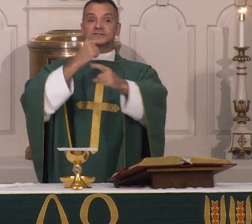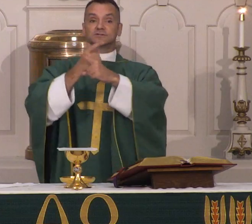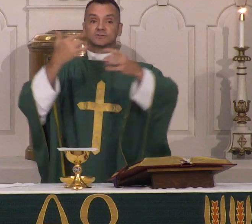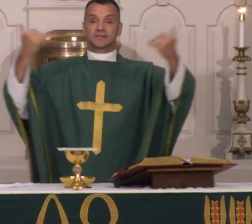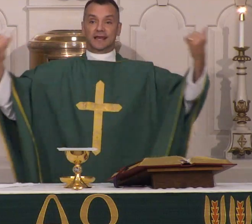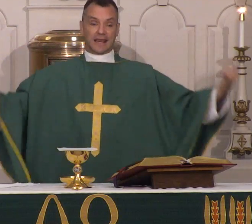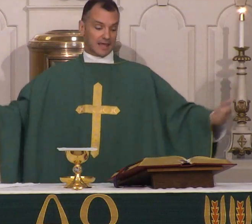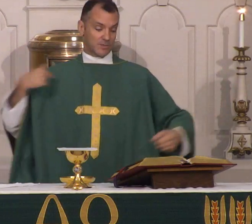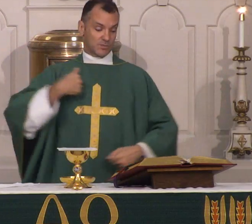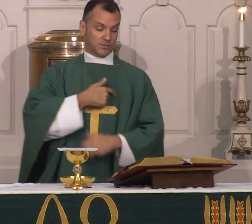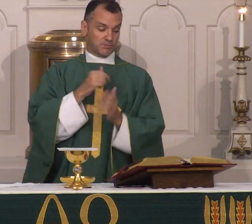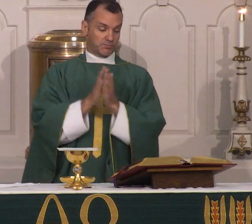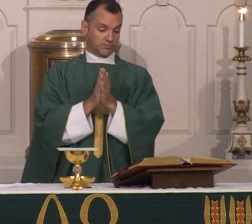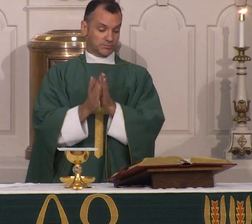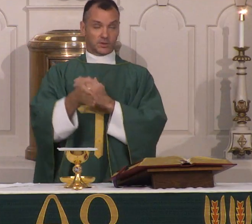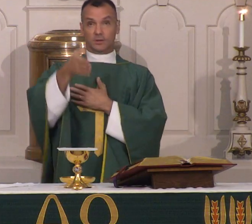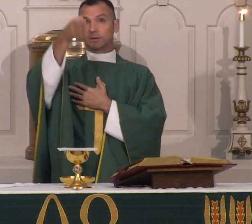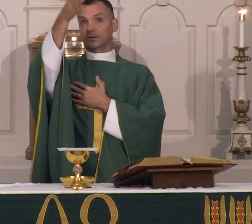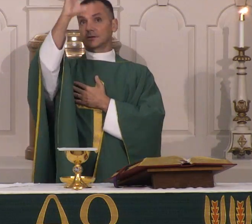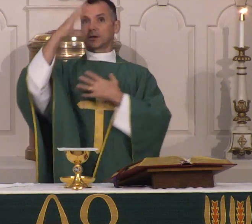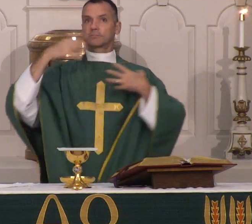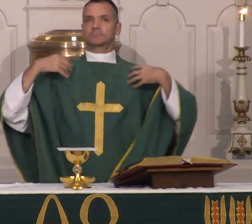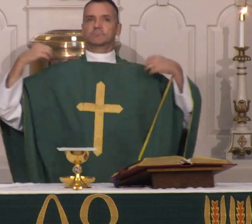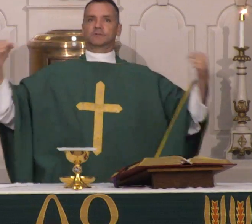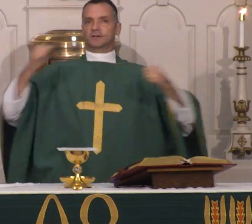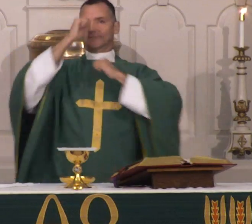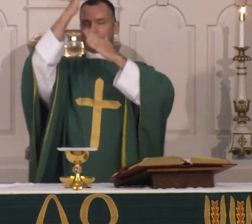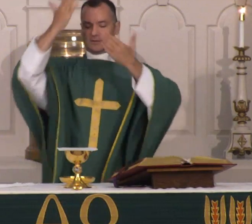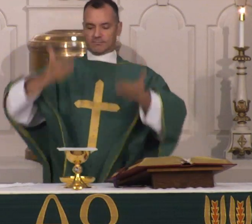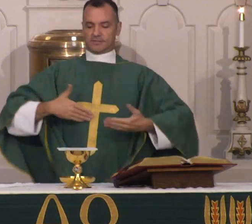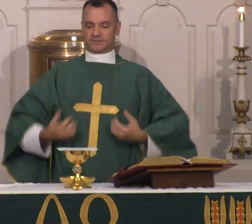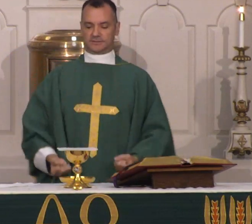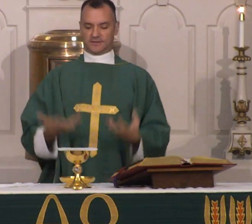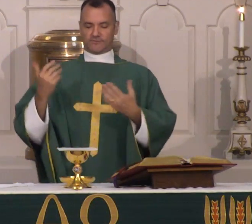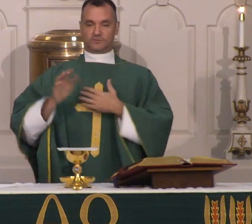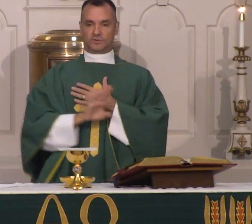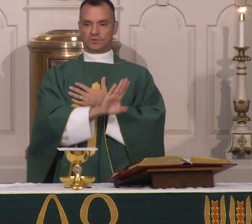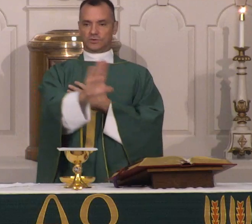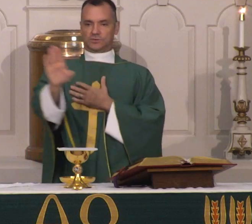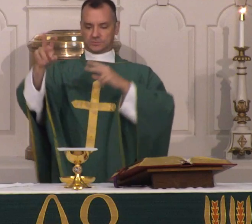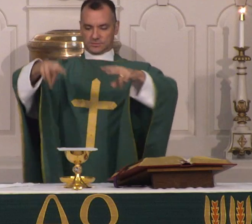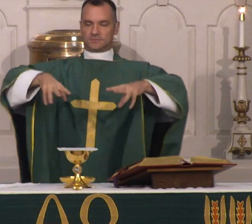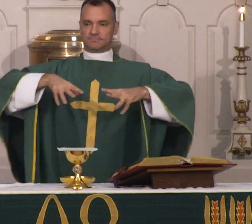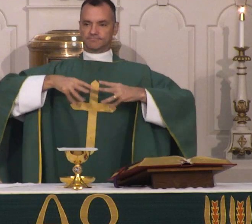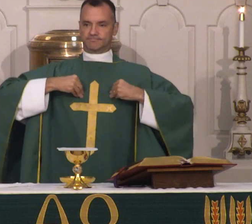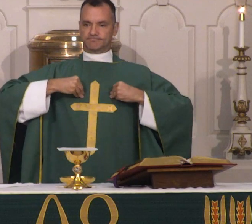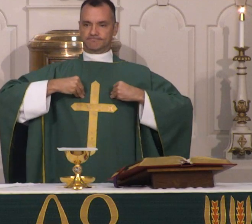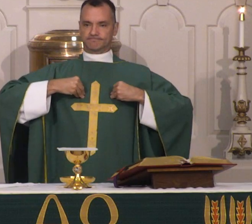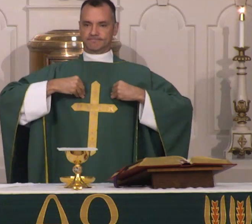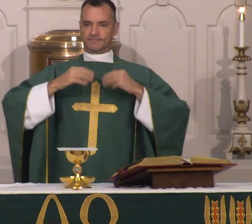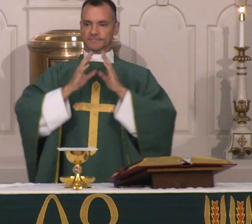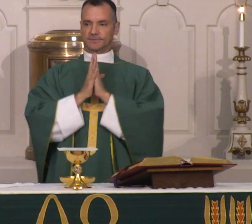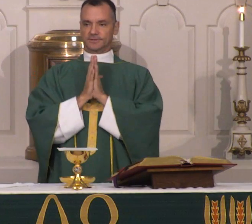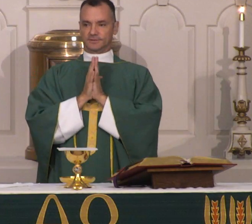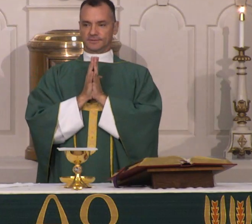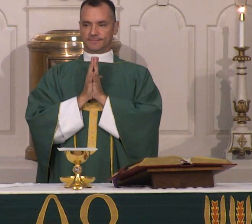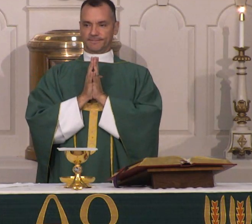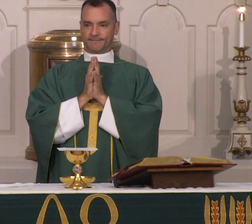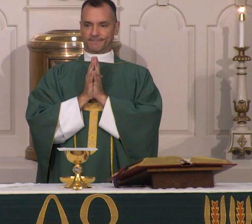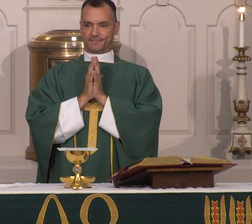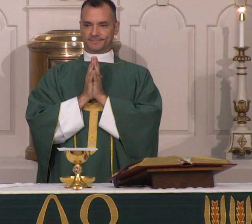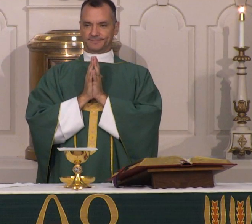Pray, brothers and sisters, that my sacrifice and yours may be acceptable to God, the Almighty Father.